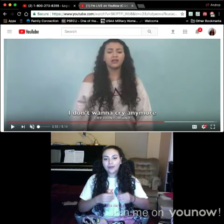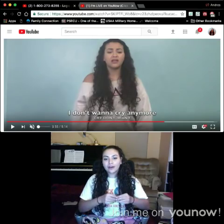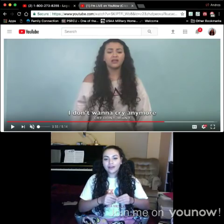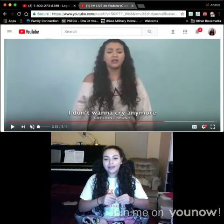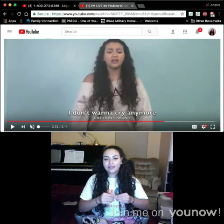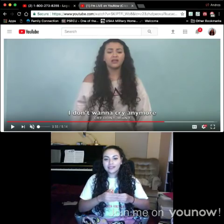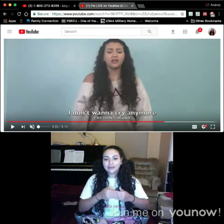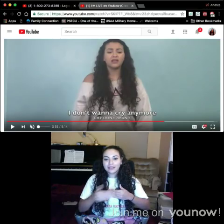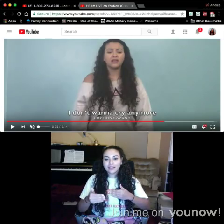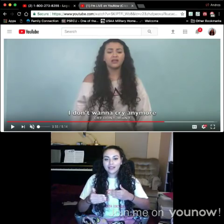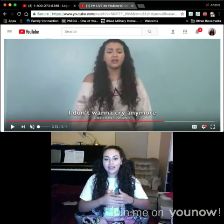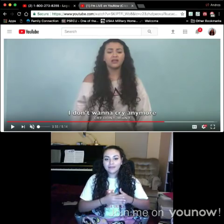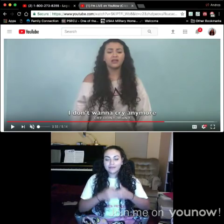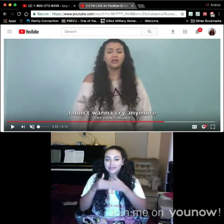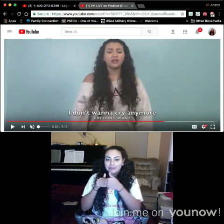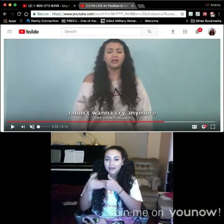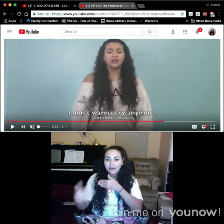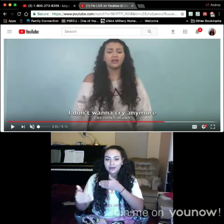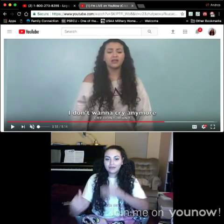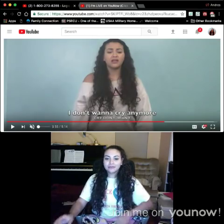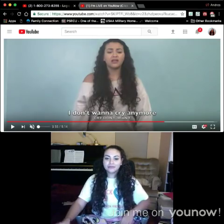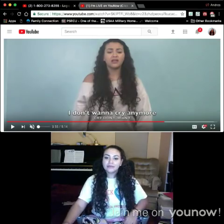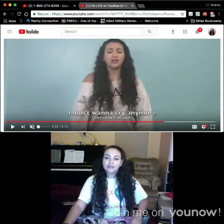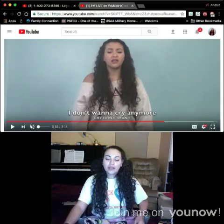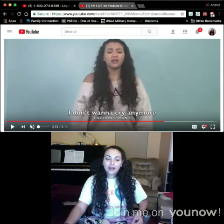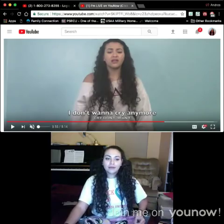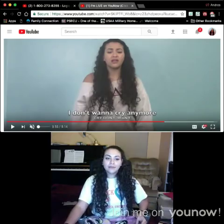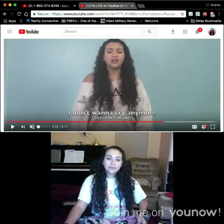put on in the beginning. This is from now on.